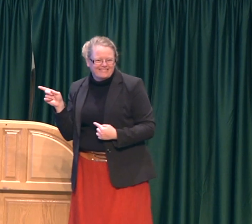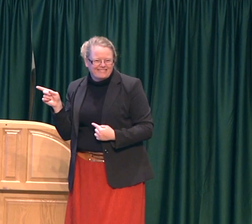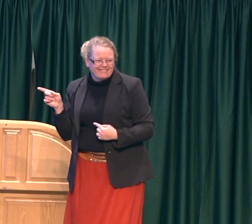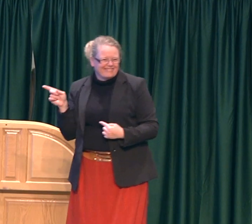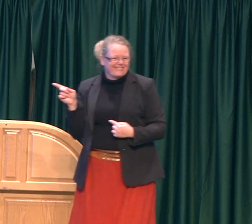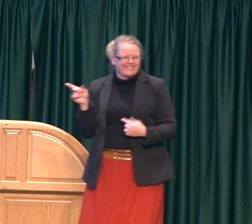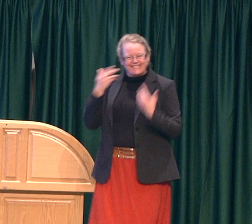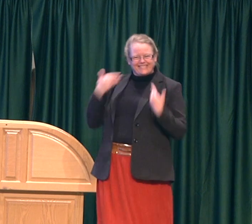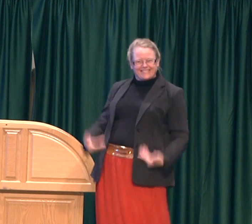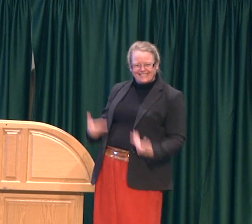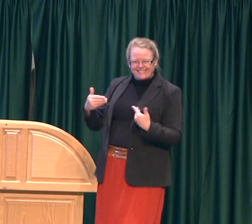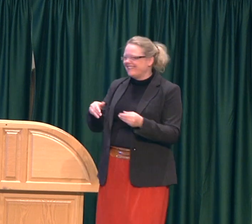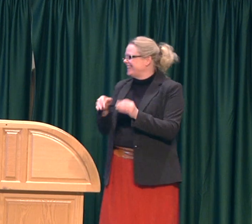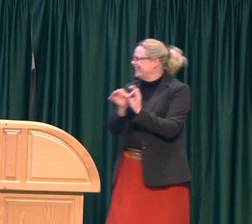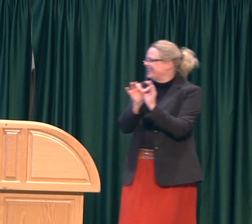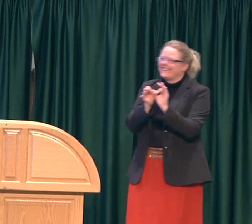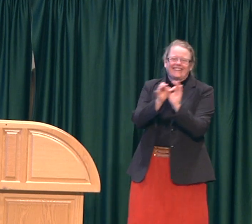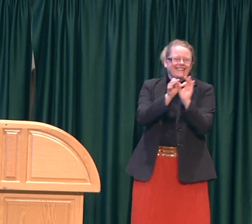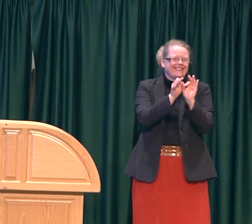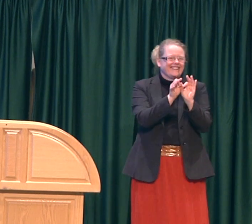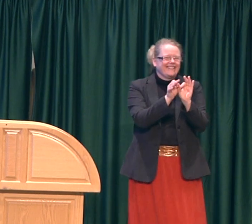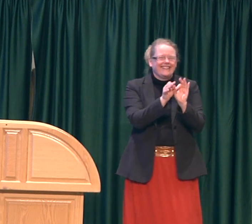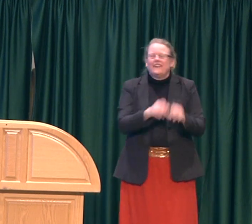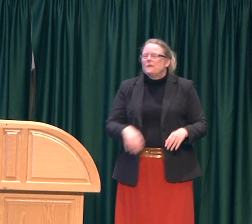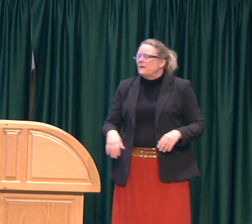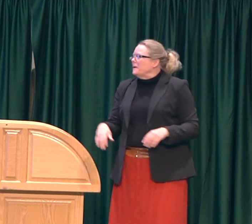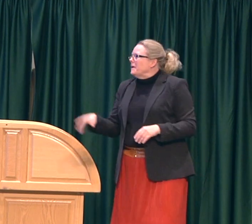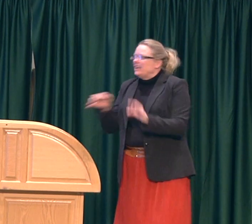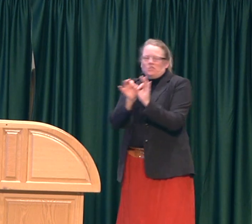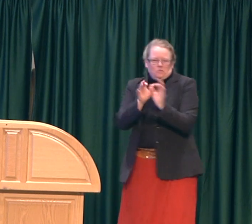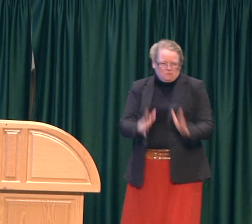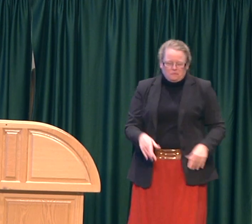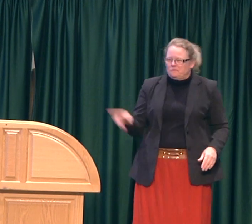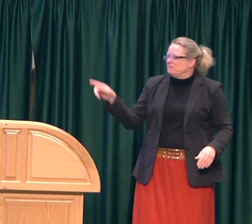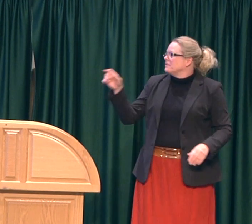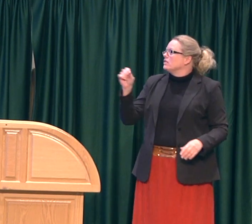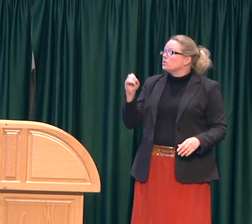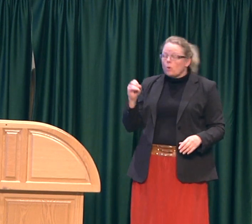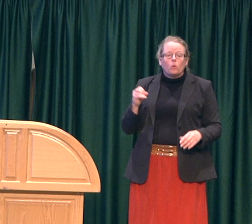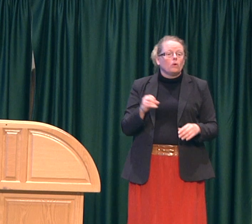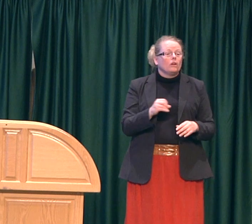This would be the preference, to have a live, in-person interpreter.